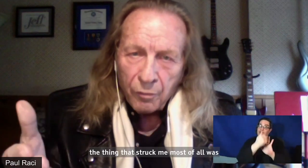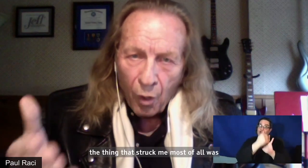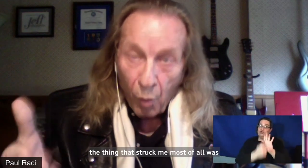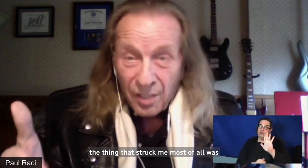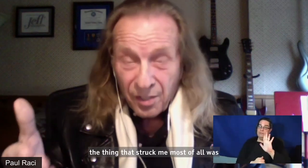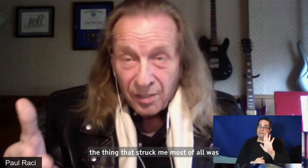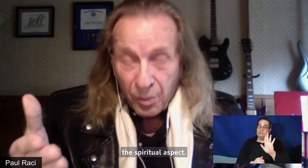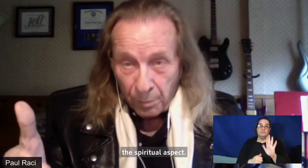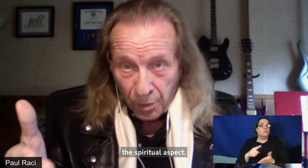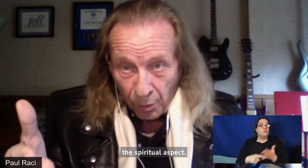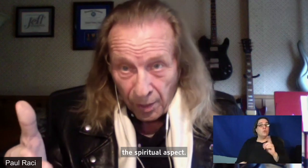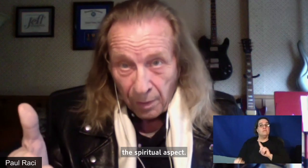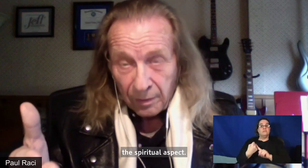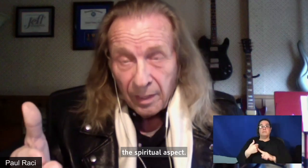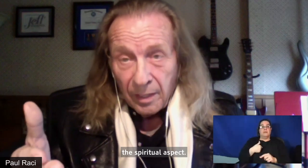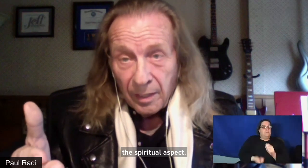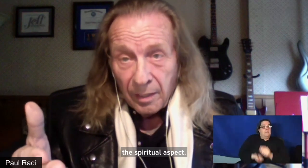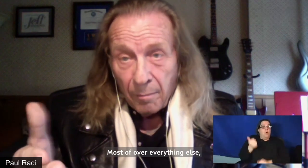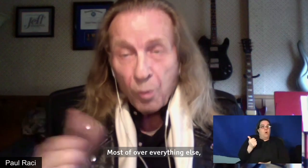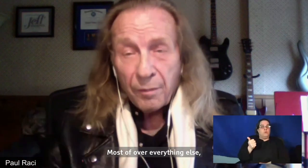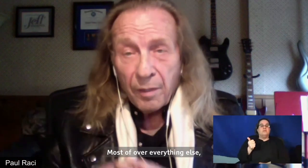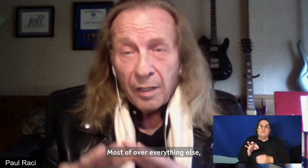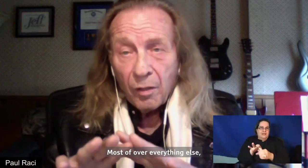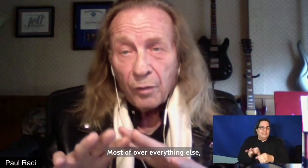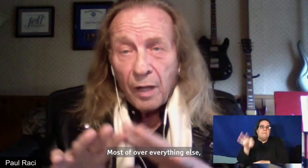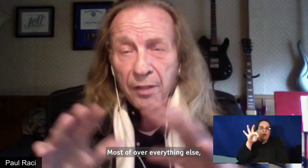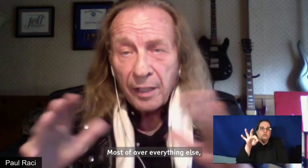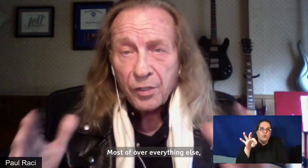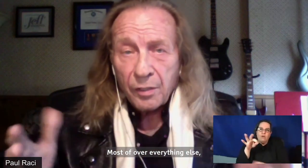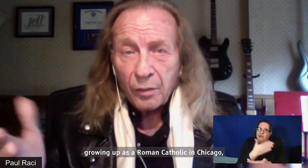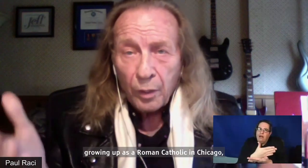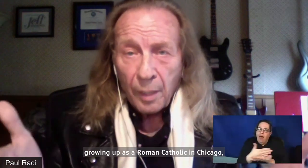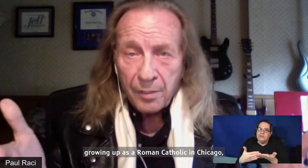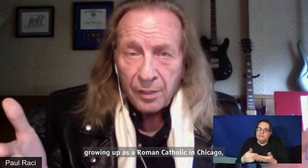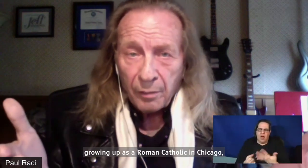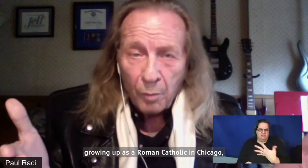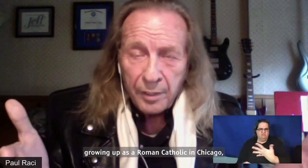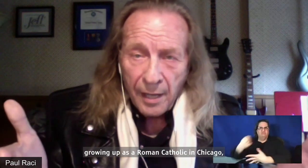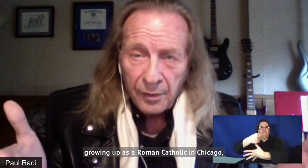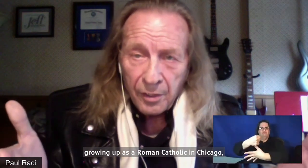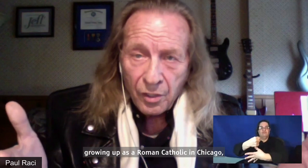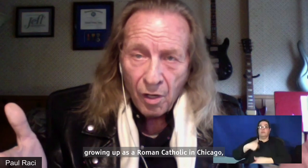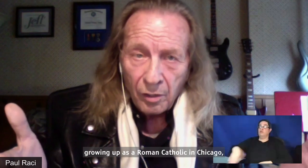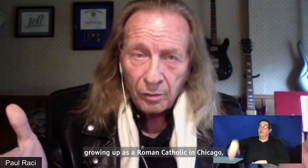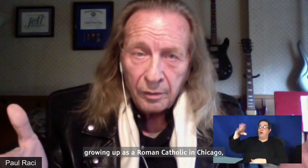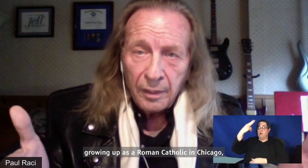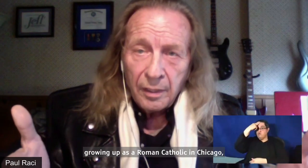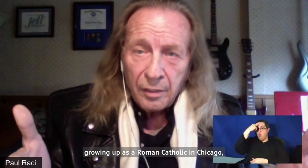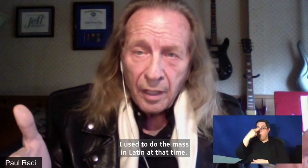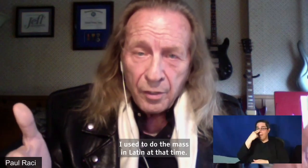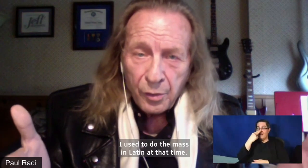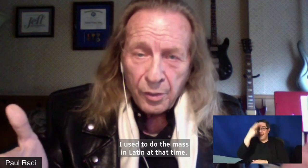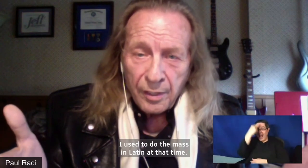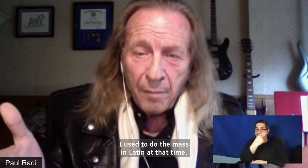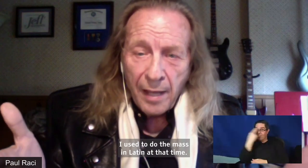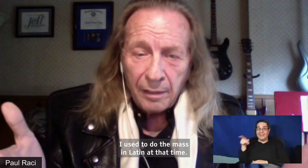me most of all was the spiritual aspect. Most of, over everything else, growing up as a Roman Catholic in Chicago,